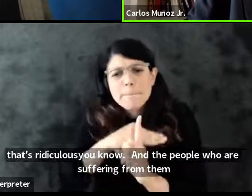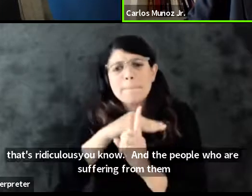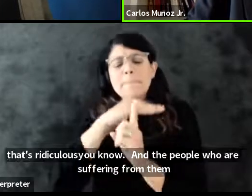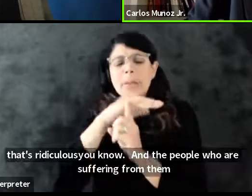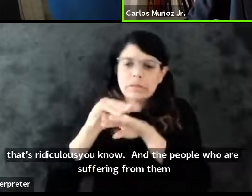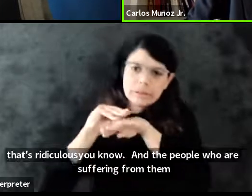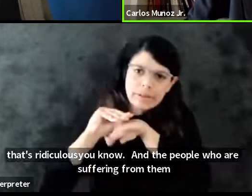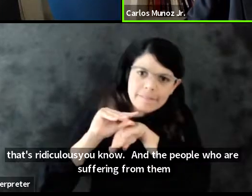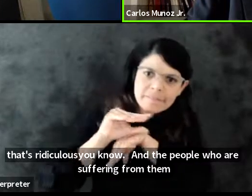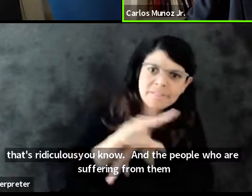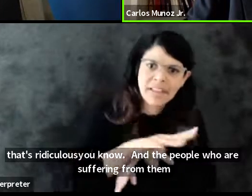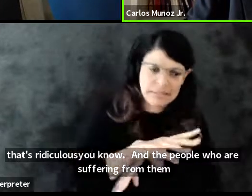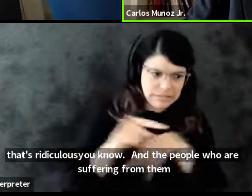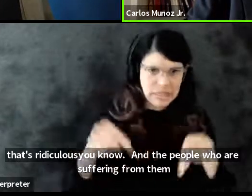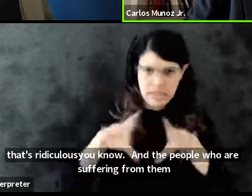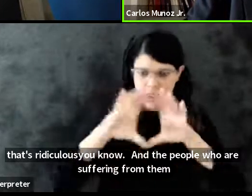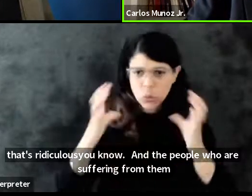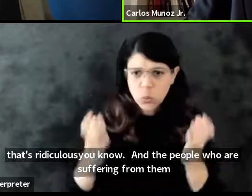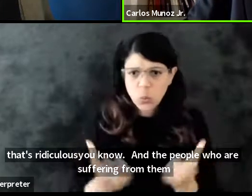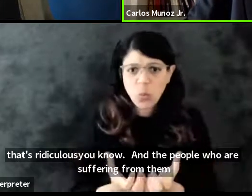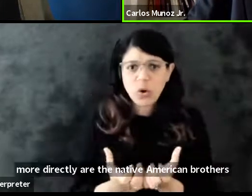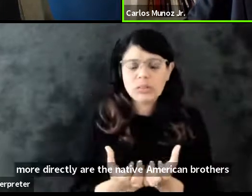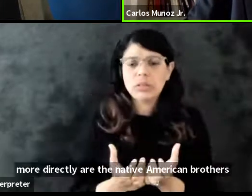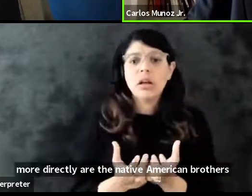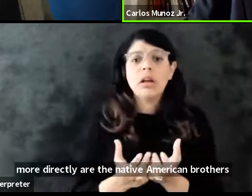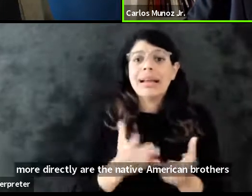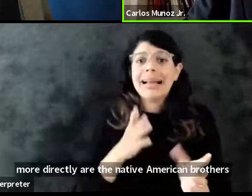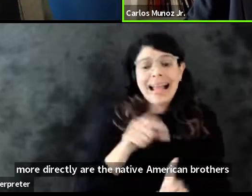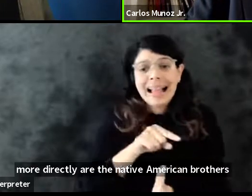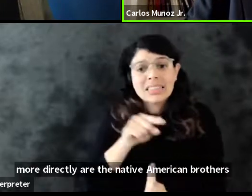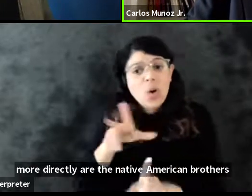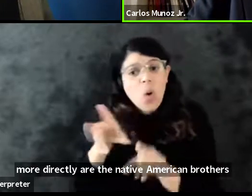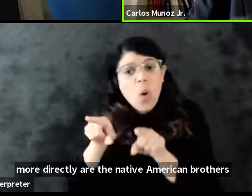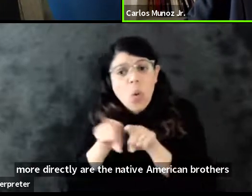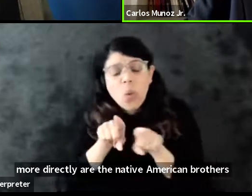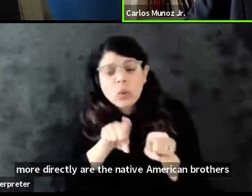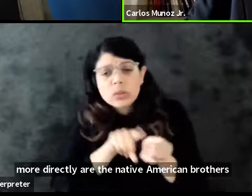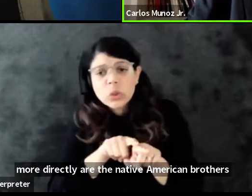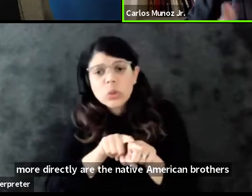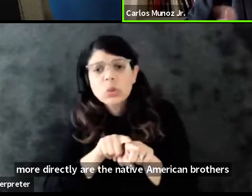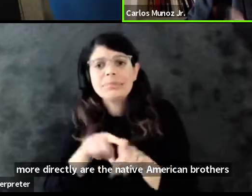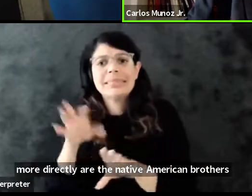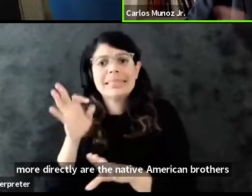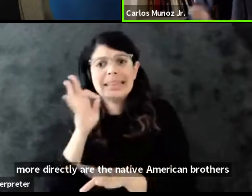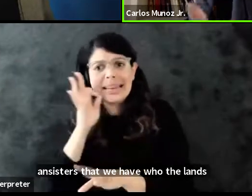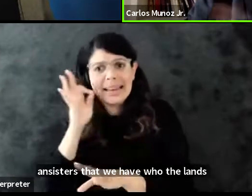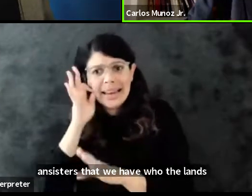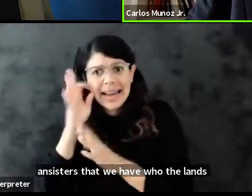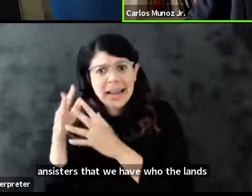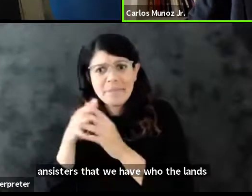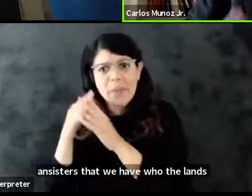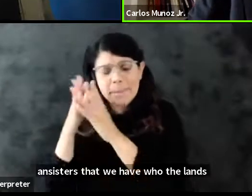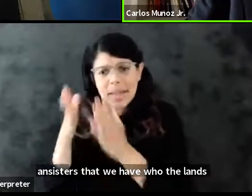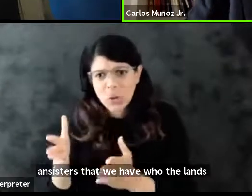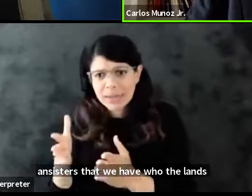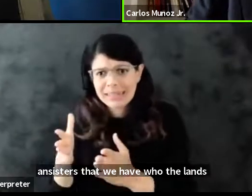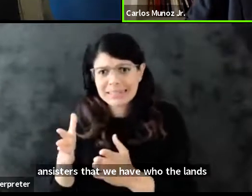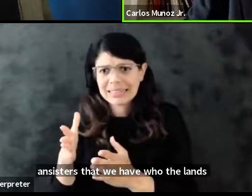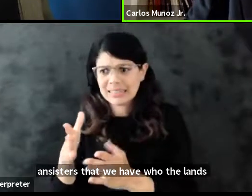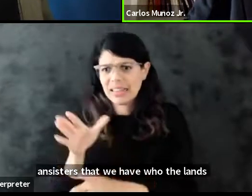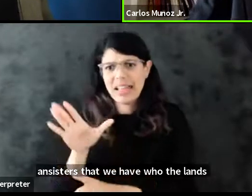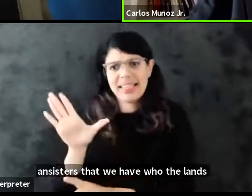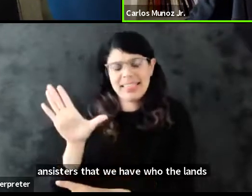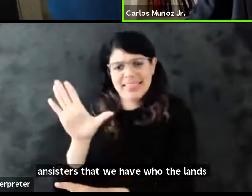whose lands are being, not only were they stolen initially, but the ones that were not stolen, they're being occupied by corporations